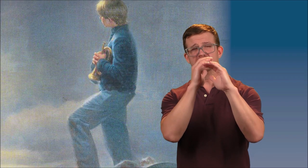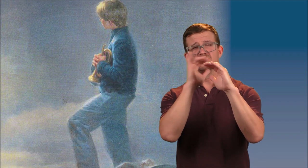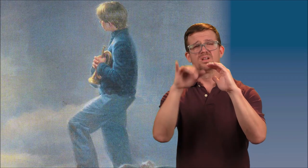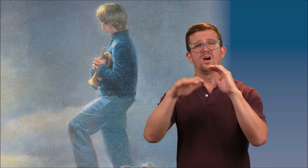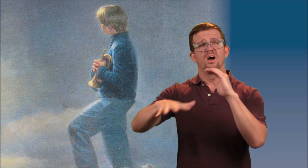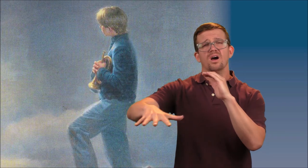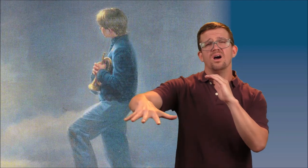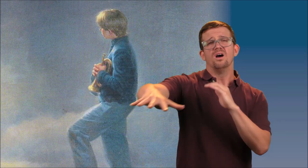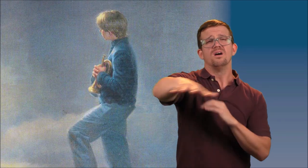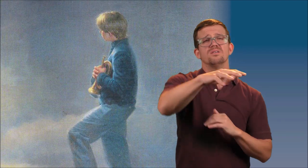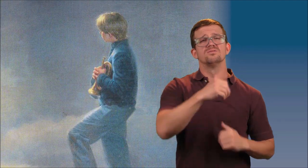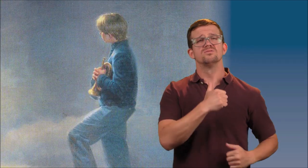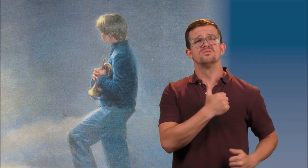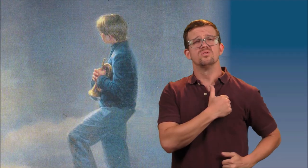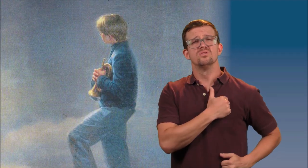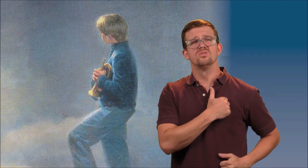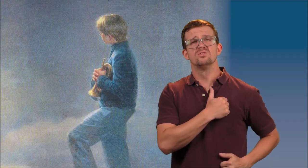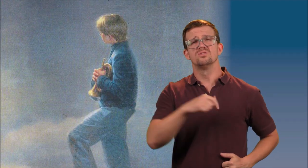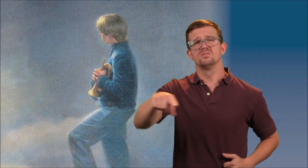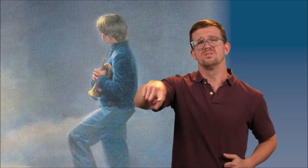played taps.